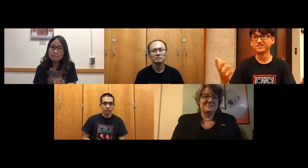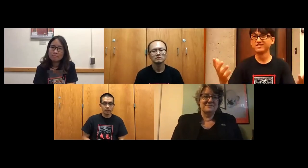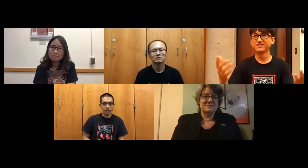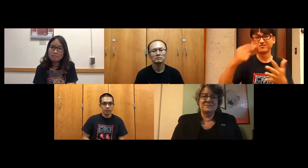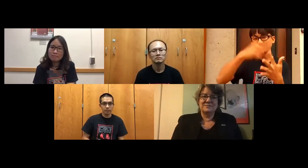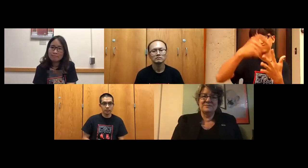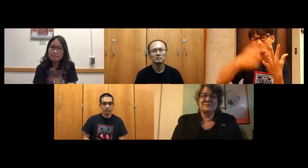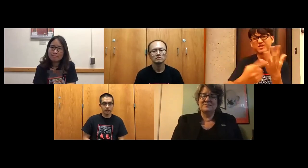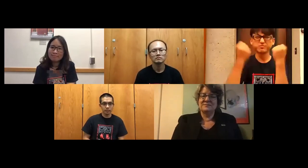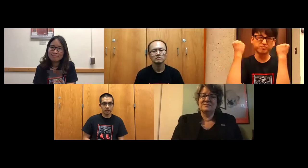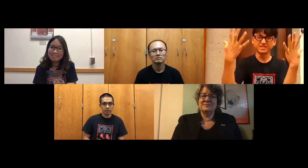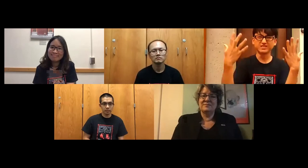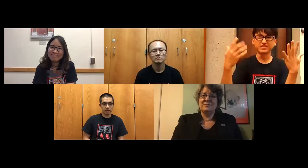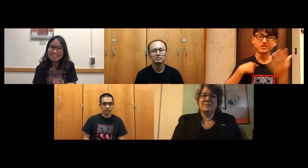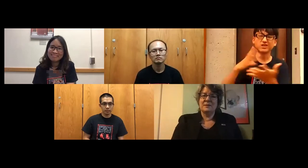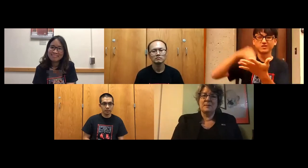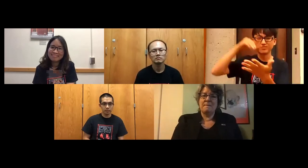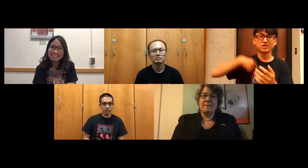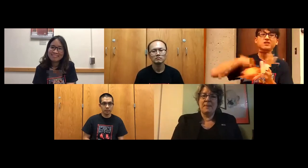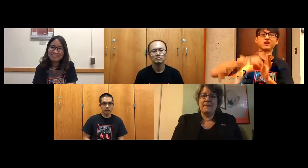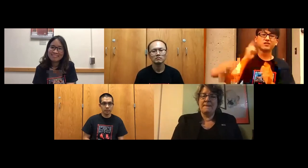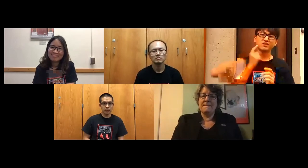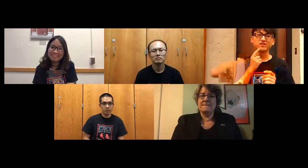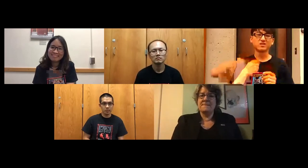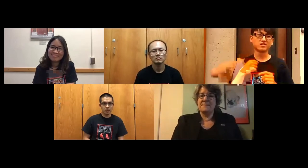inclusive. There's lots of things I could talk about